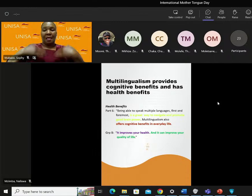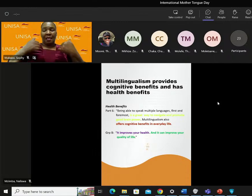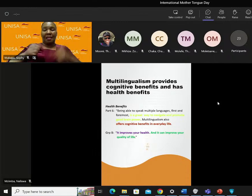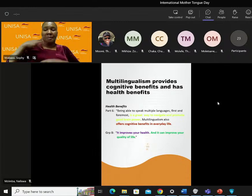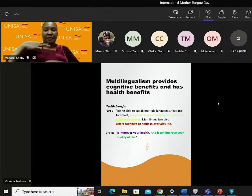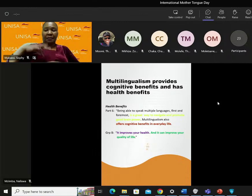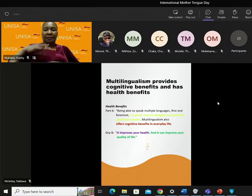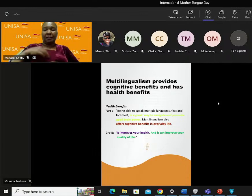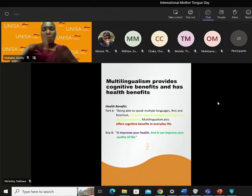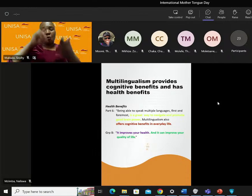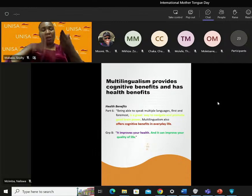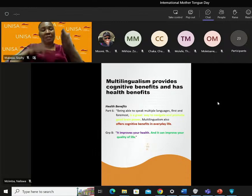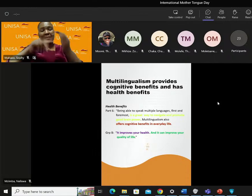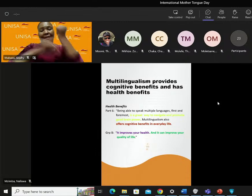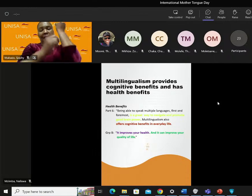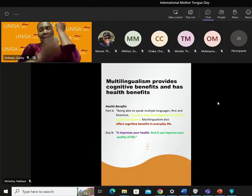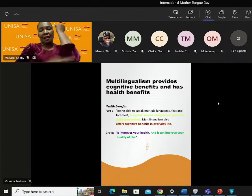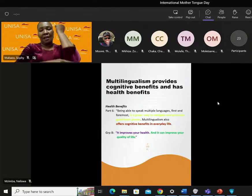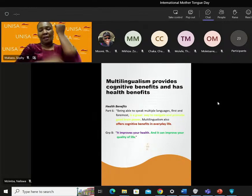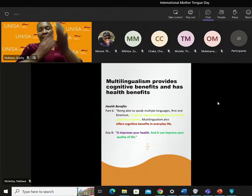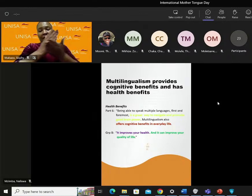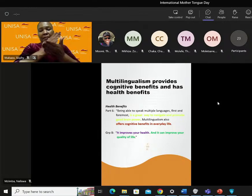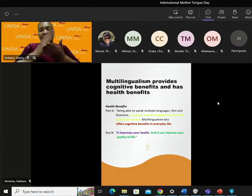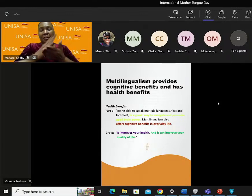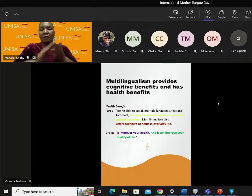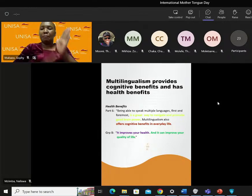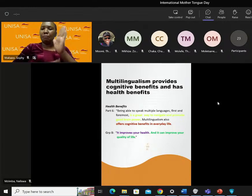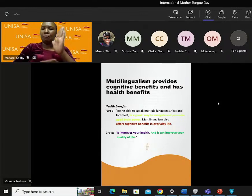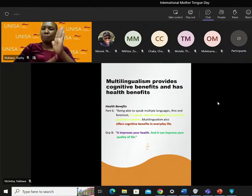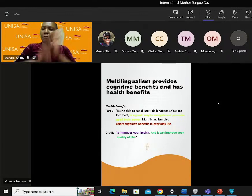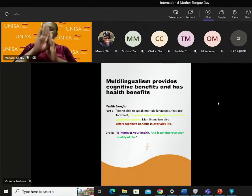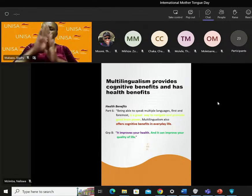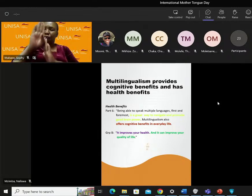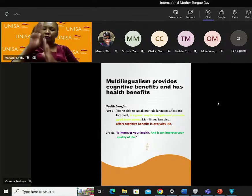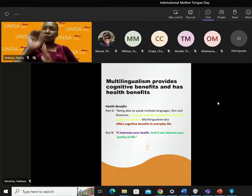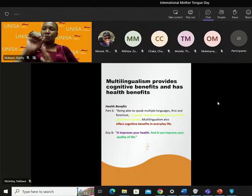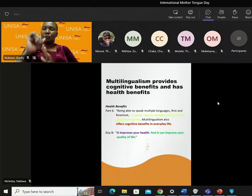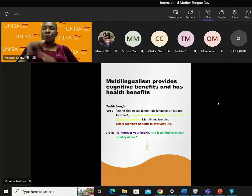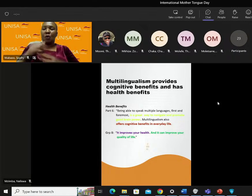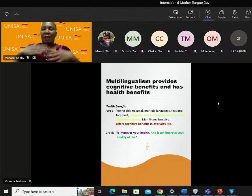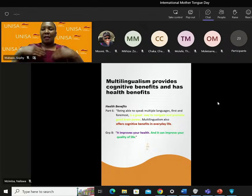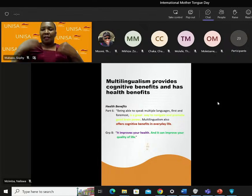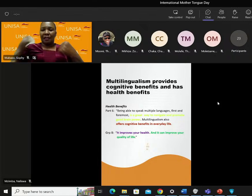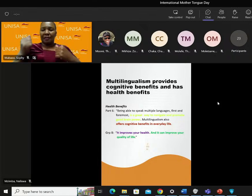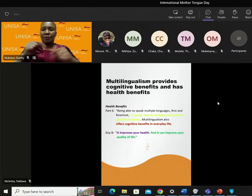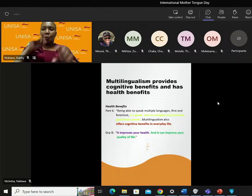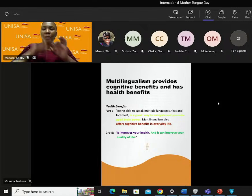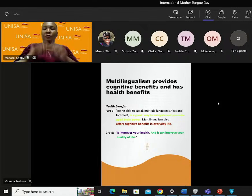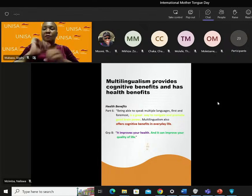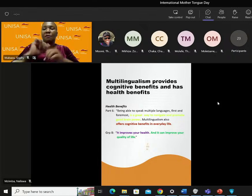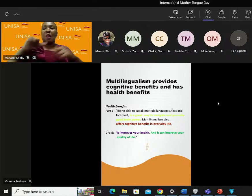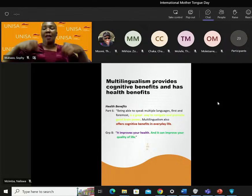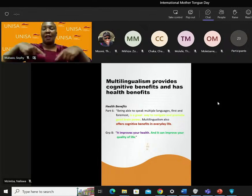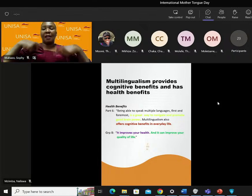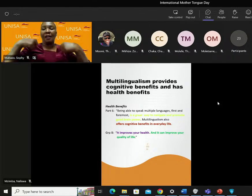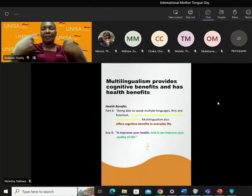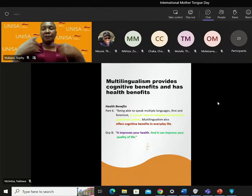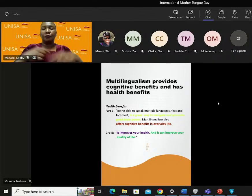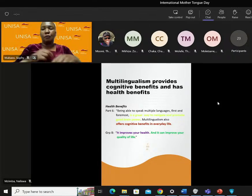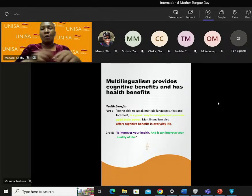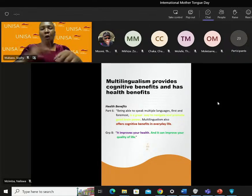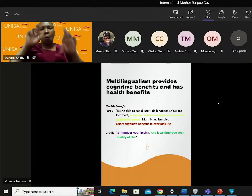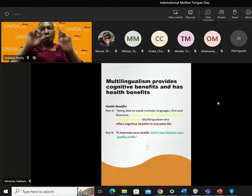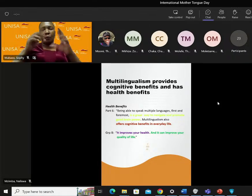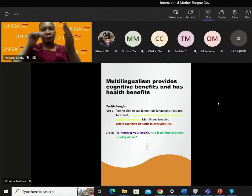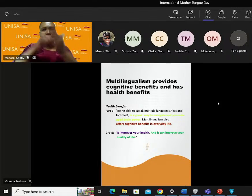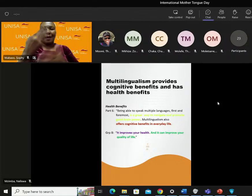to read the last part. It improves your health and it can improve your quality of life. So if you're hoping to reach 90, learn